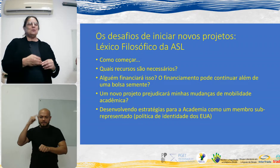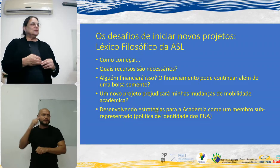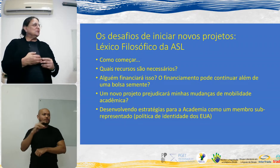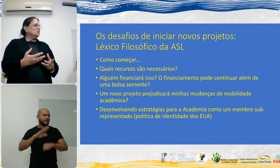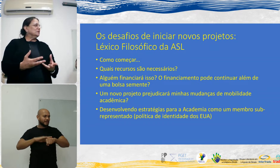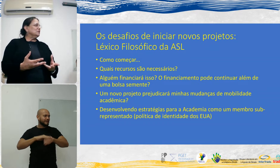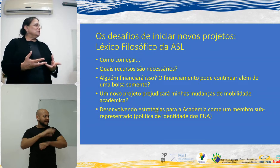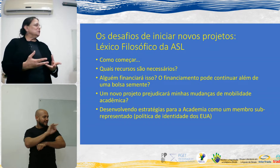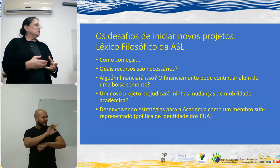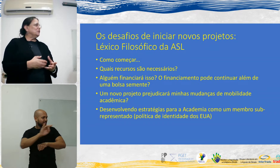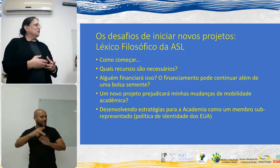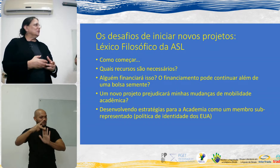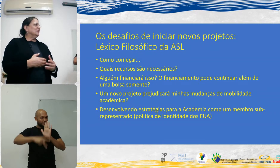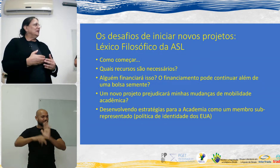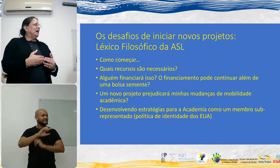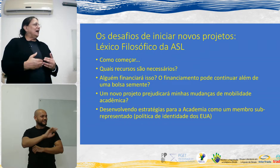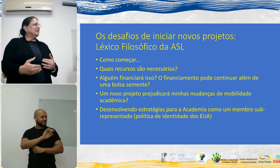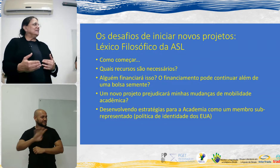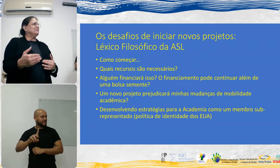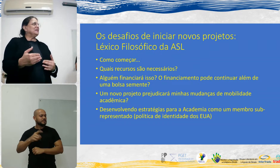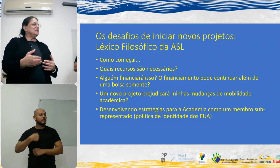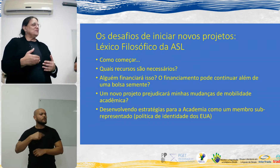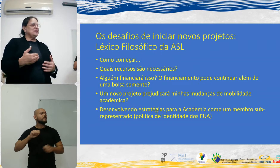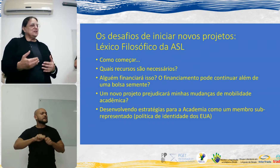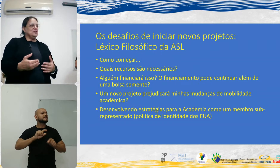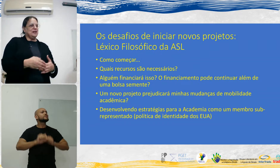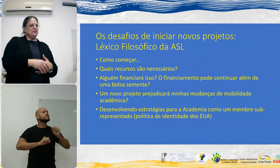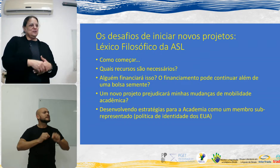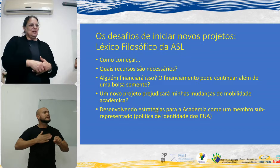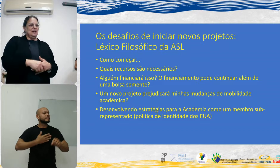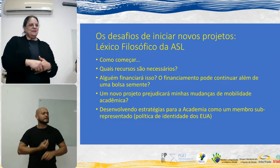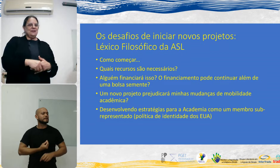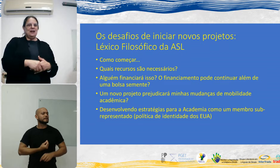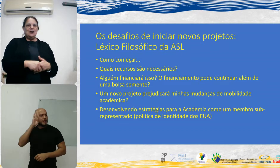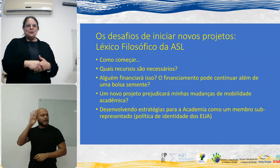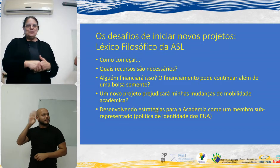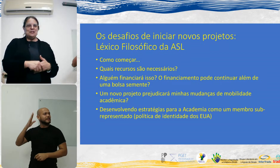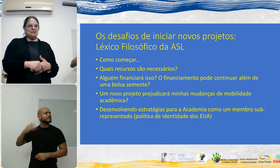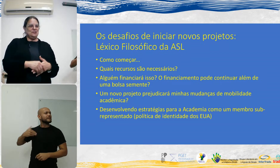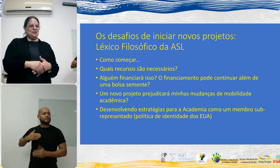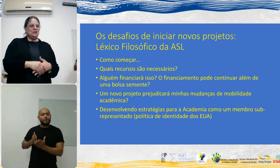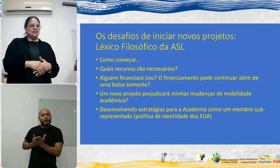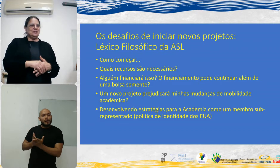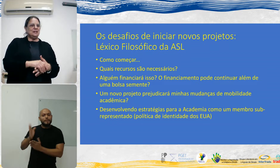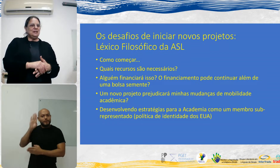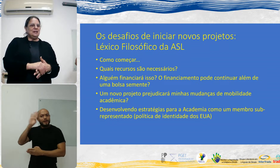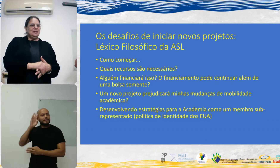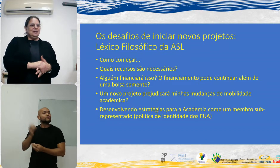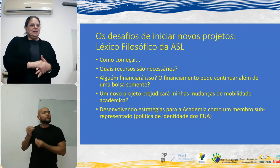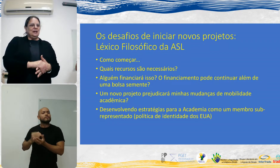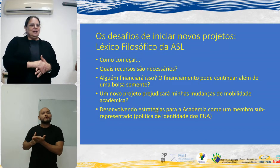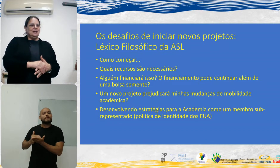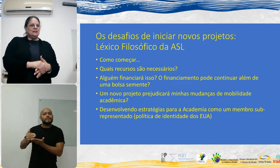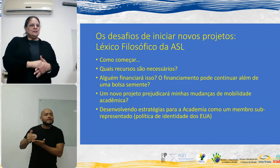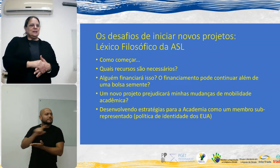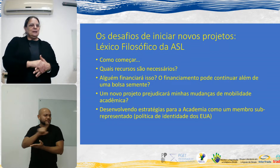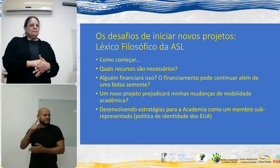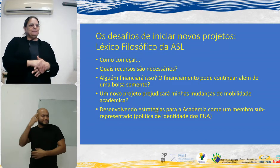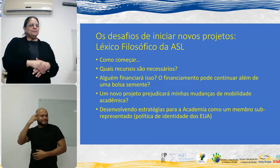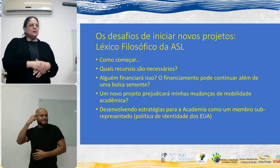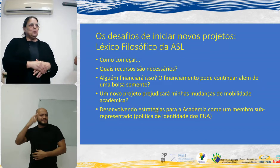project, what you want to do with your academic career and your life, and how to get started.